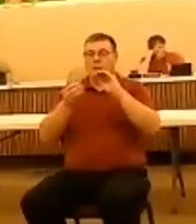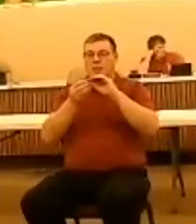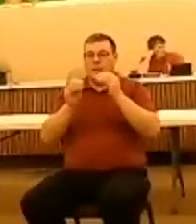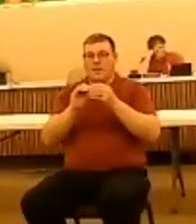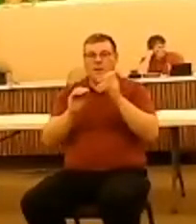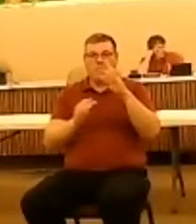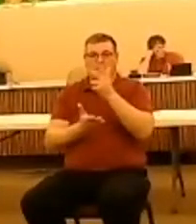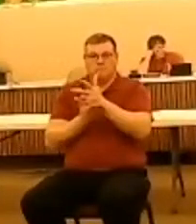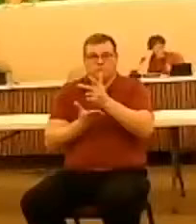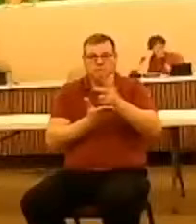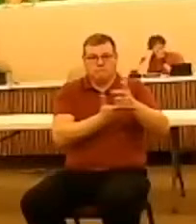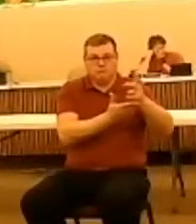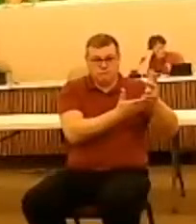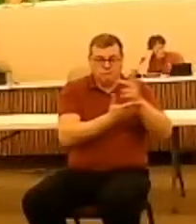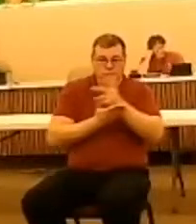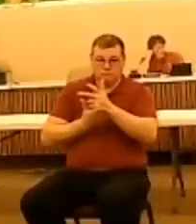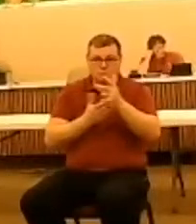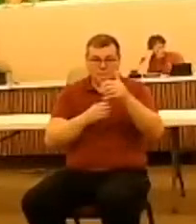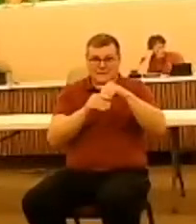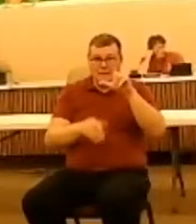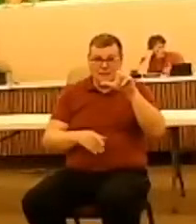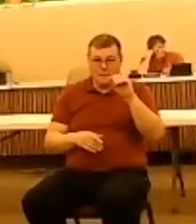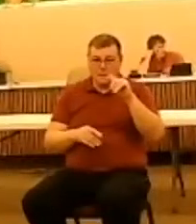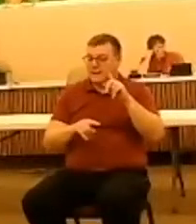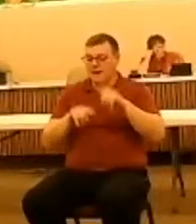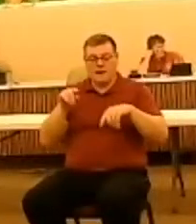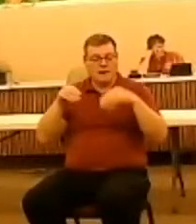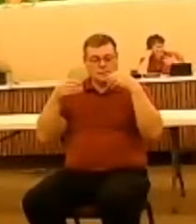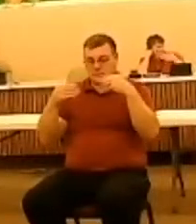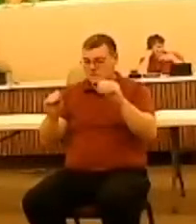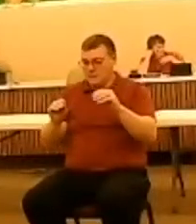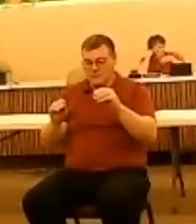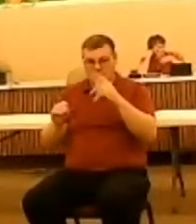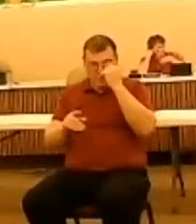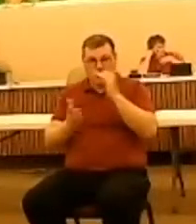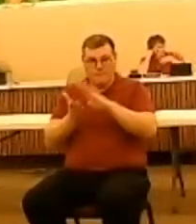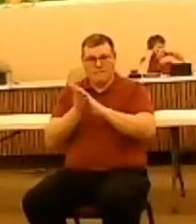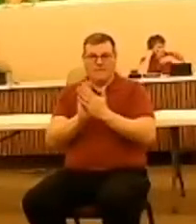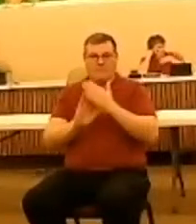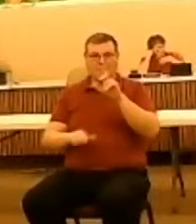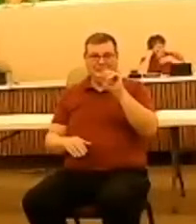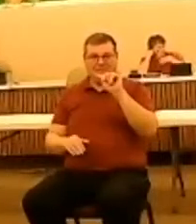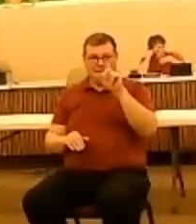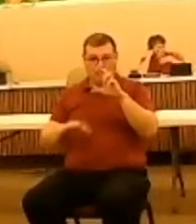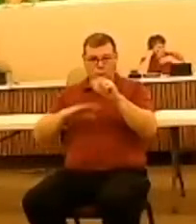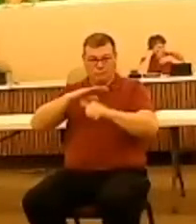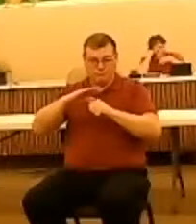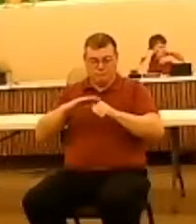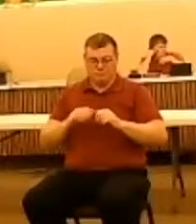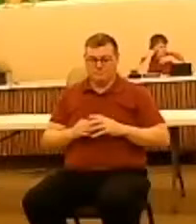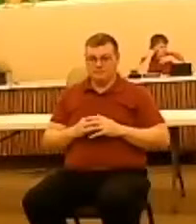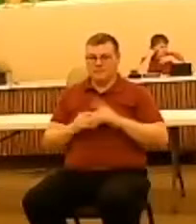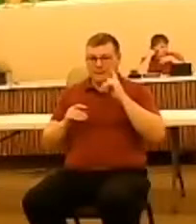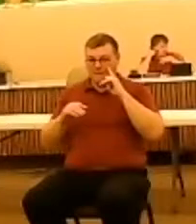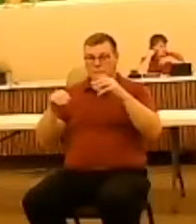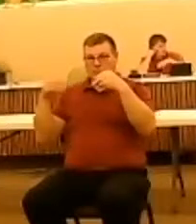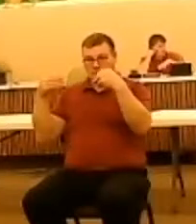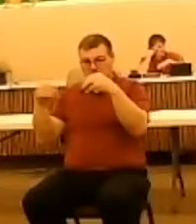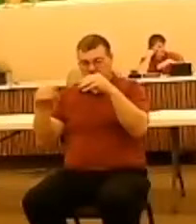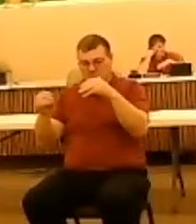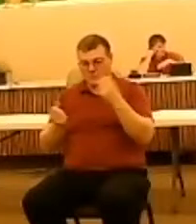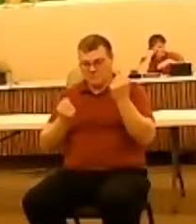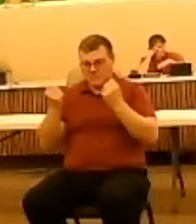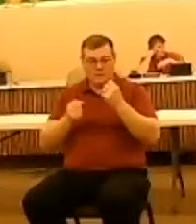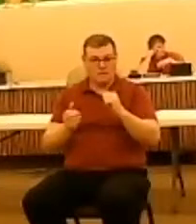lot, right? We also made it clear they can't sell there because then it falls into the dealership category, right, for automobile sales, which